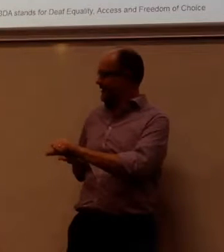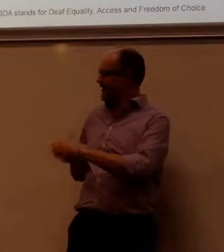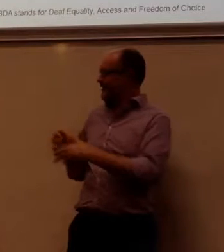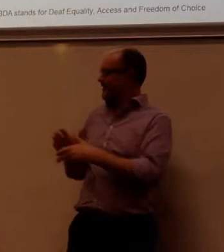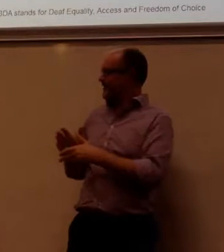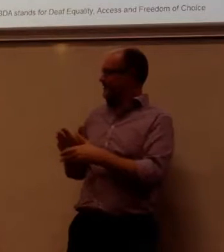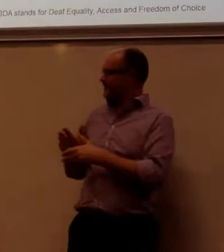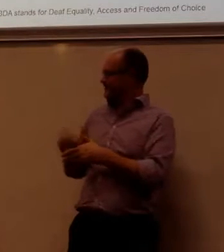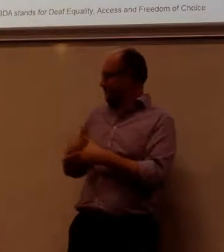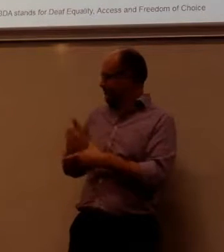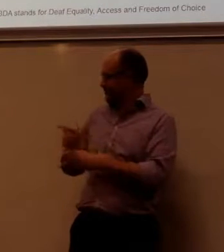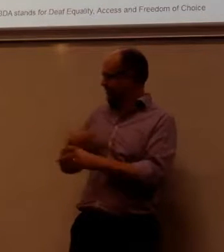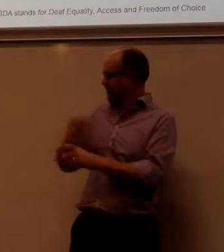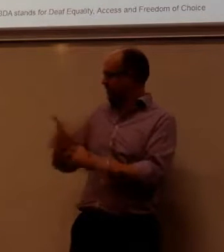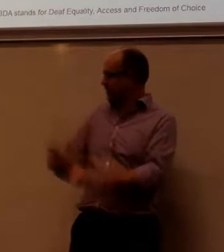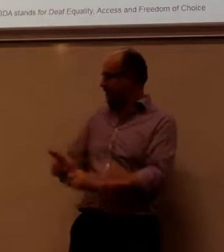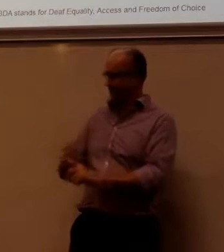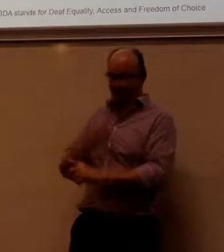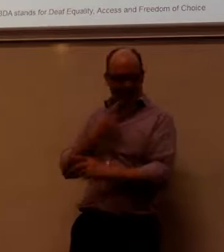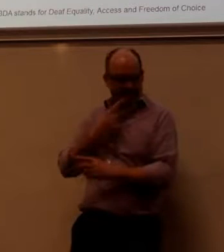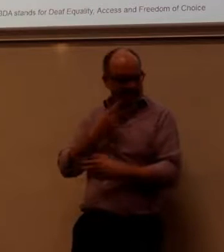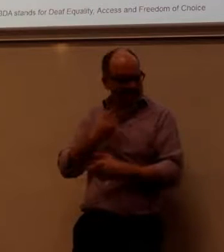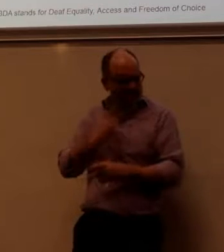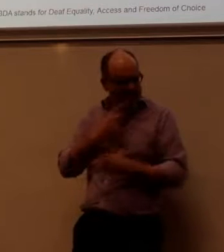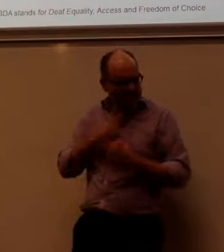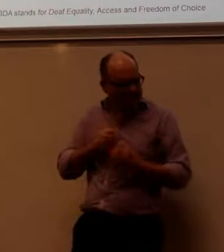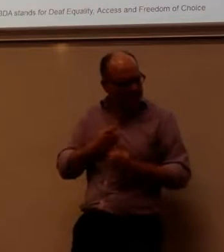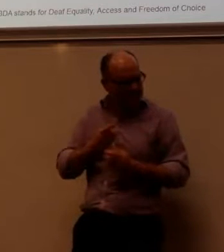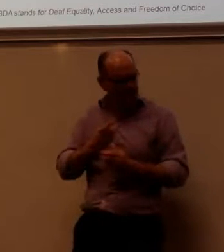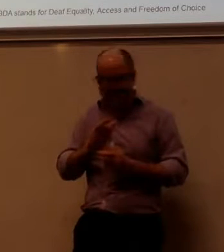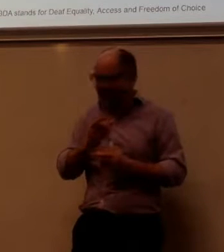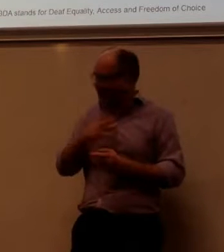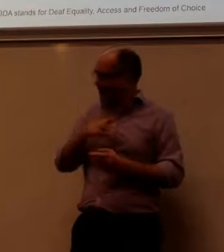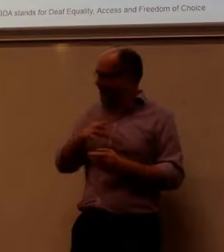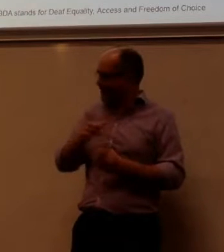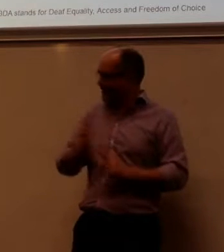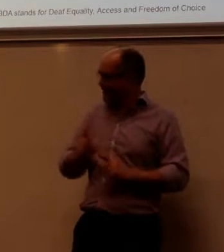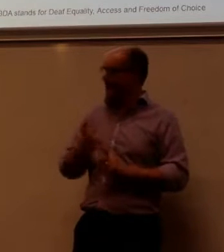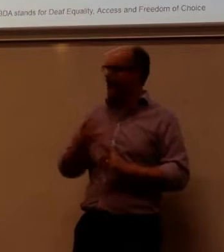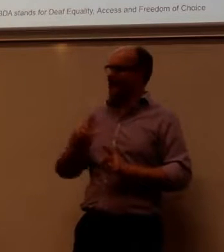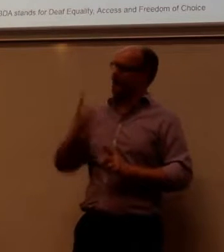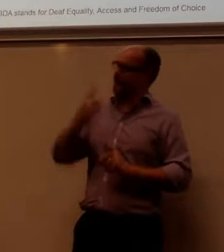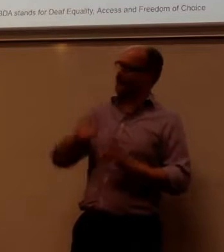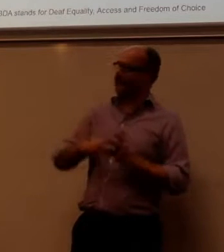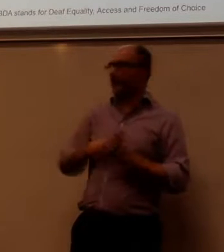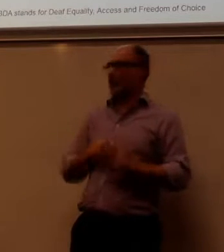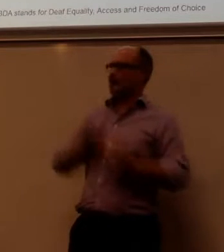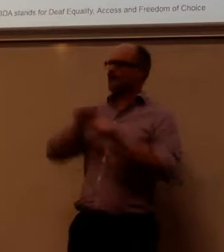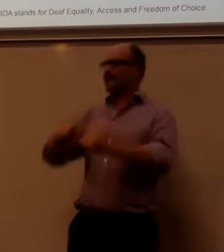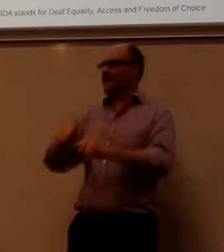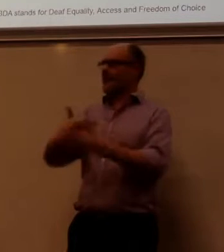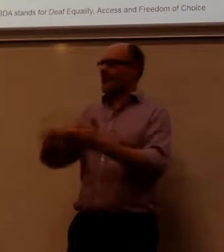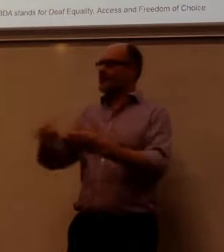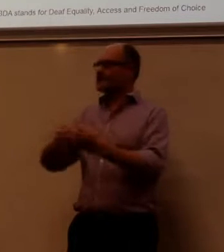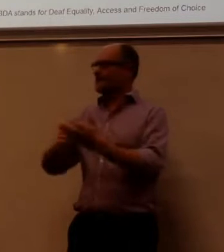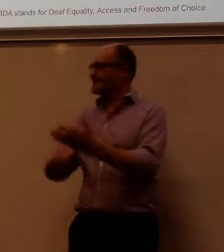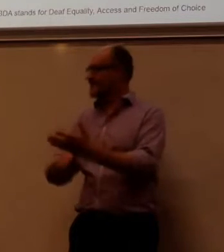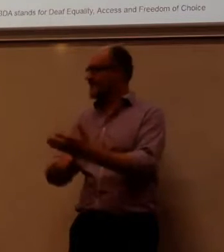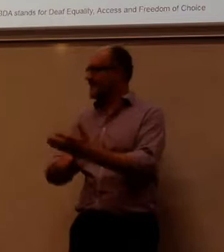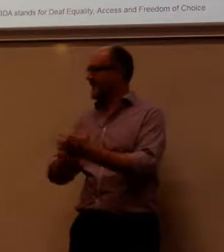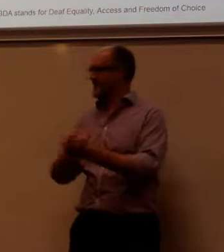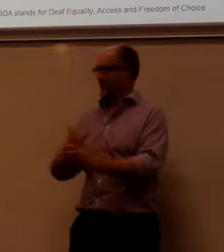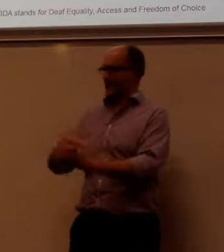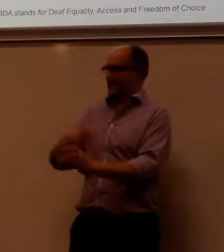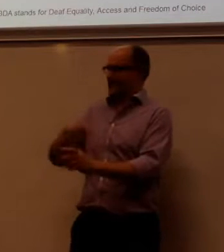the criteria for that? Because obviously young people, I think, as you mentioned, you want people who